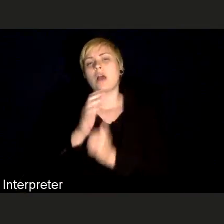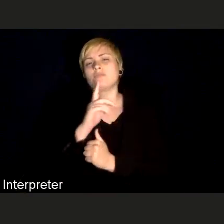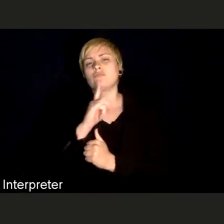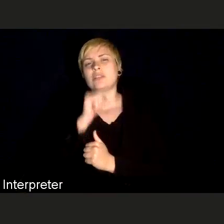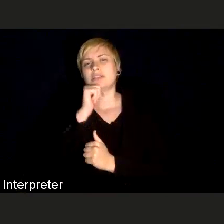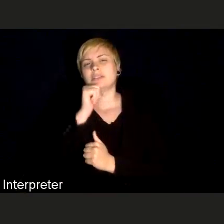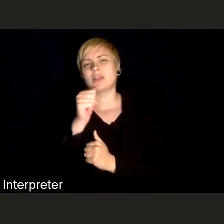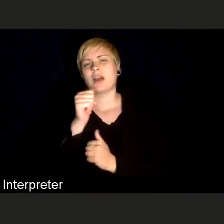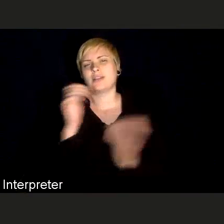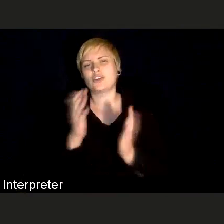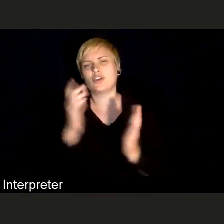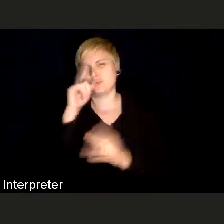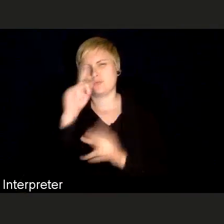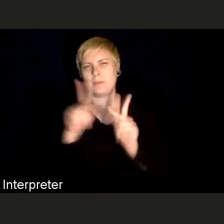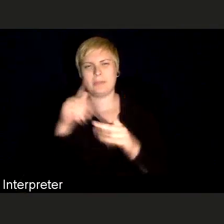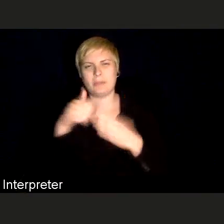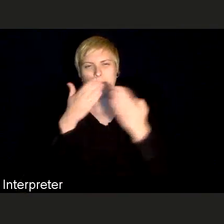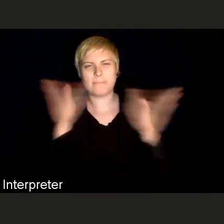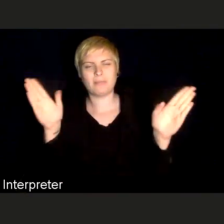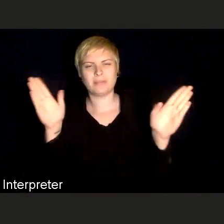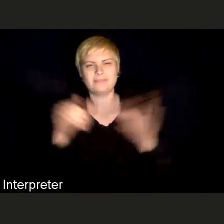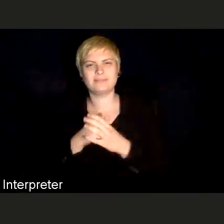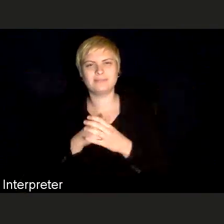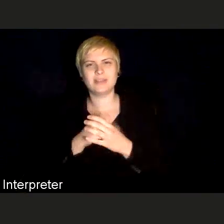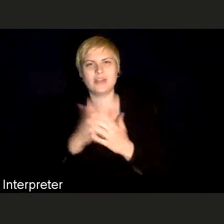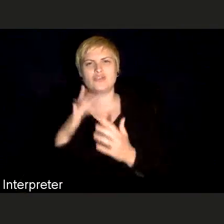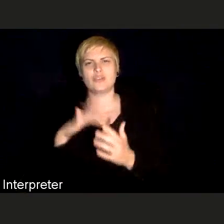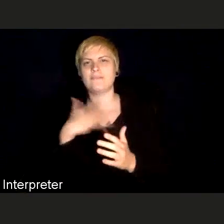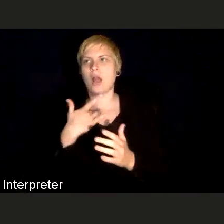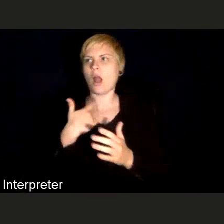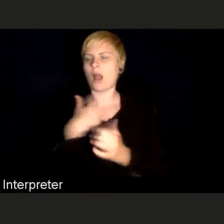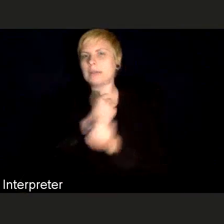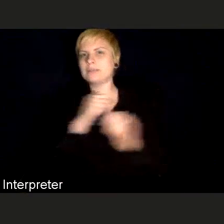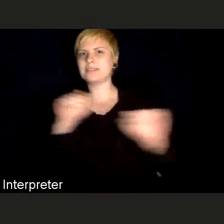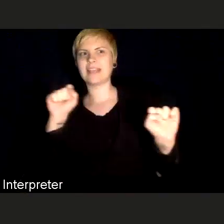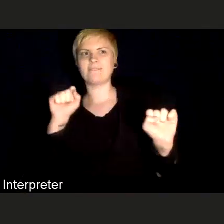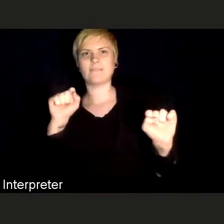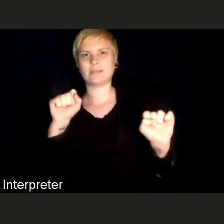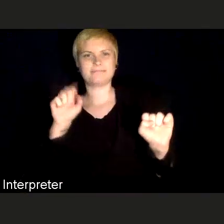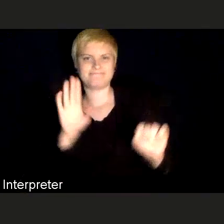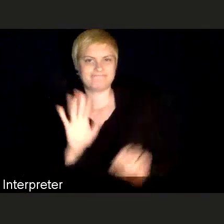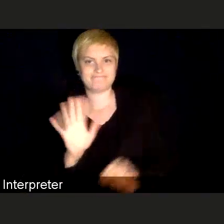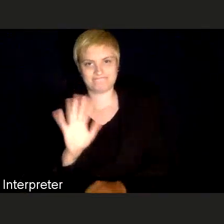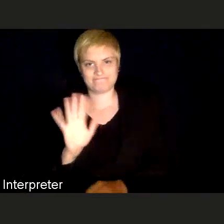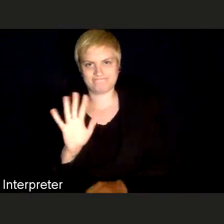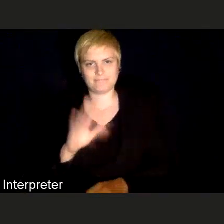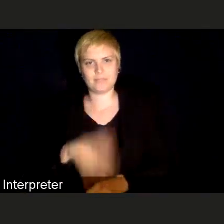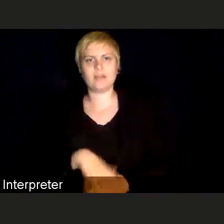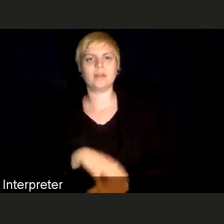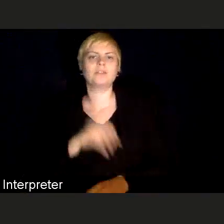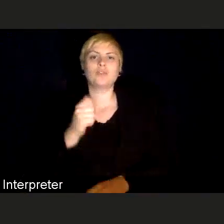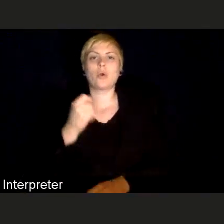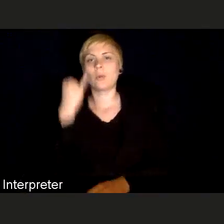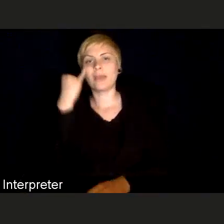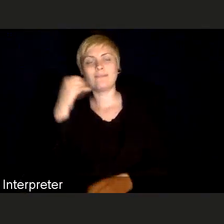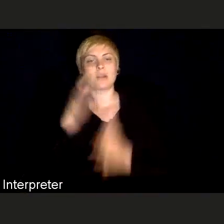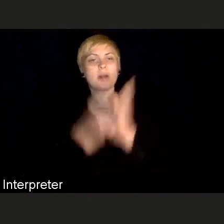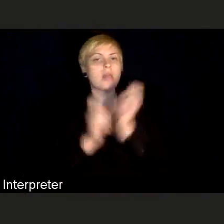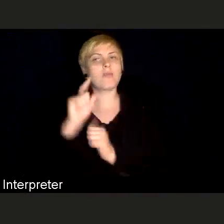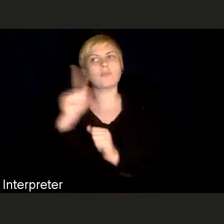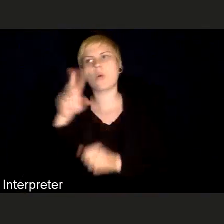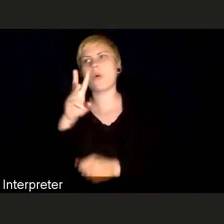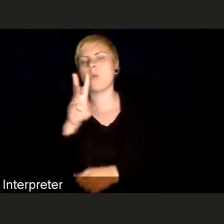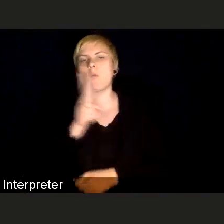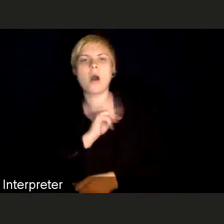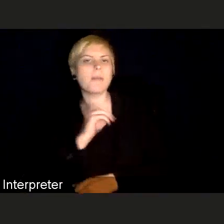public because it can give you a false sense of security. So great, you put your gloves on, I'm gonna go to Walmart or I'm pharmacy,